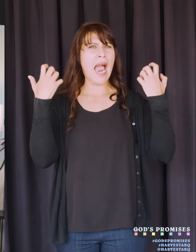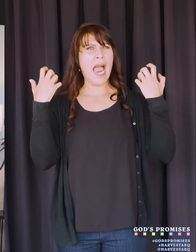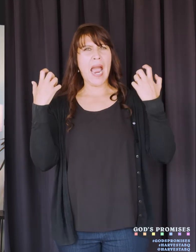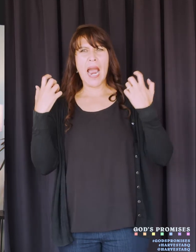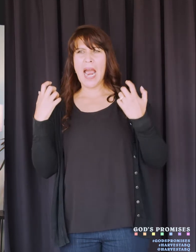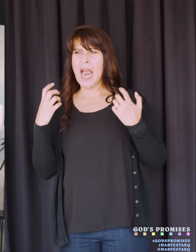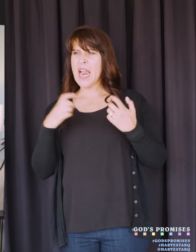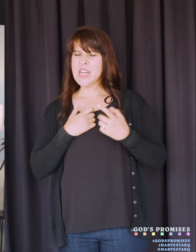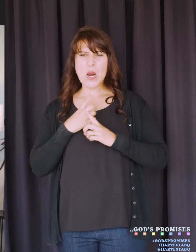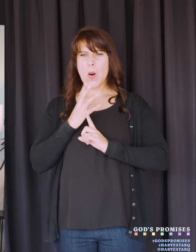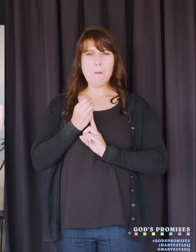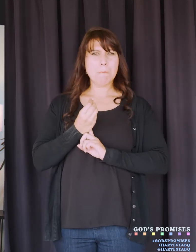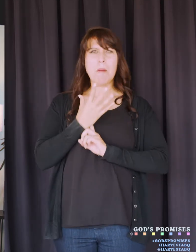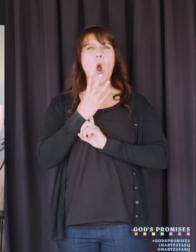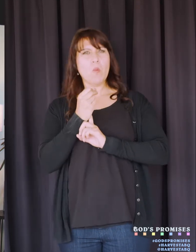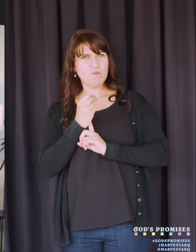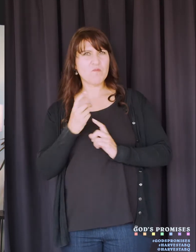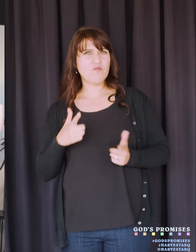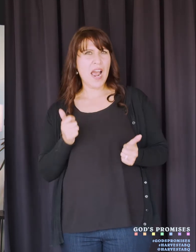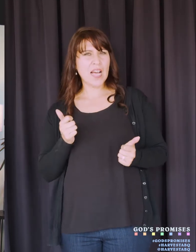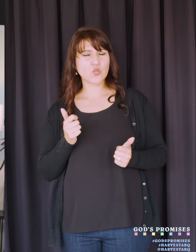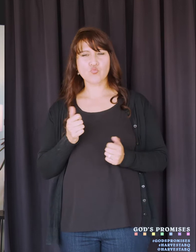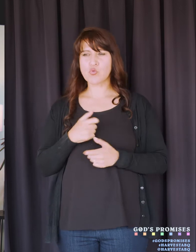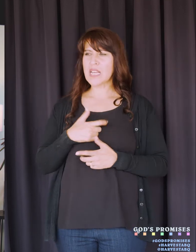fuse becomes shorter. We lash out. We